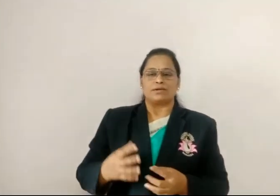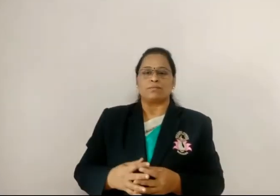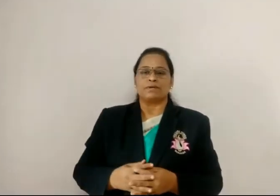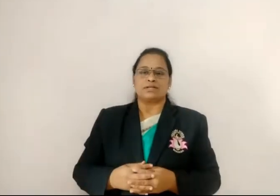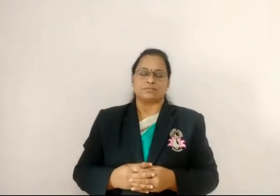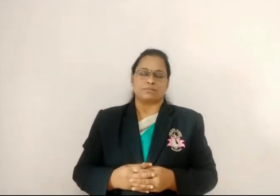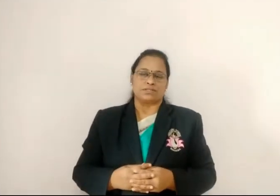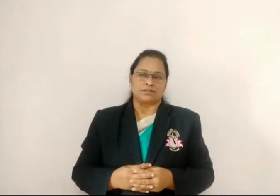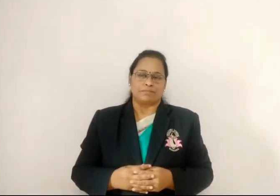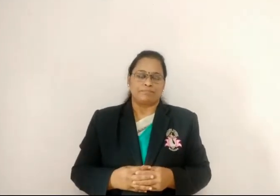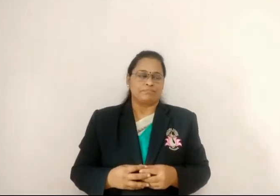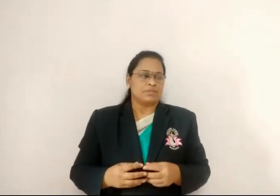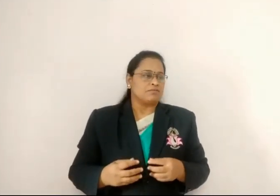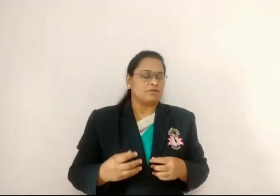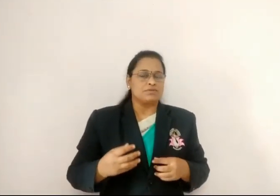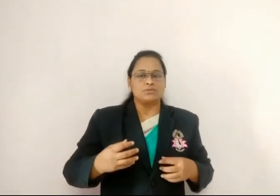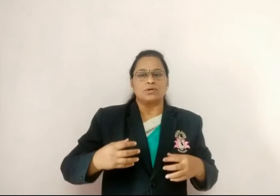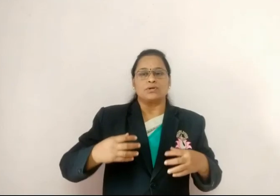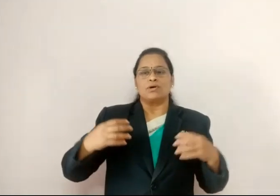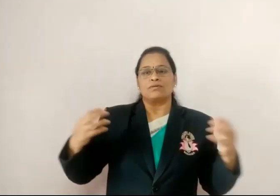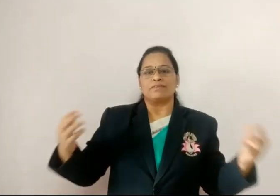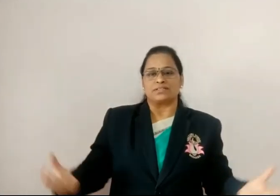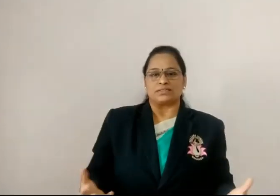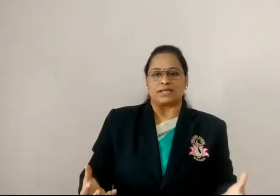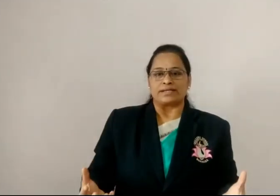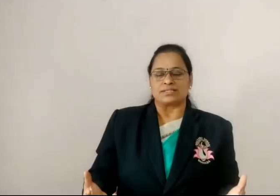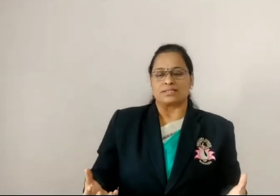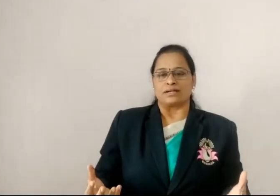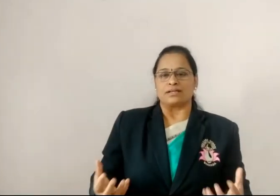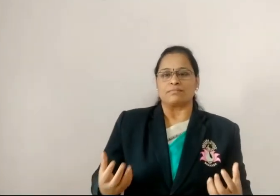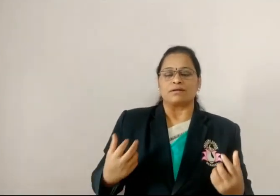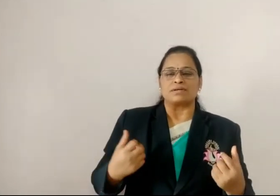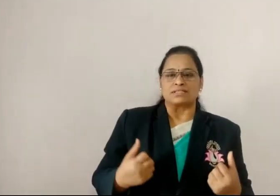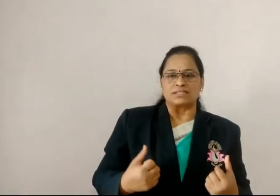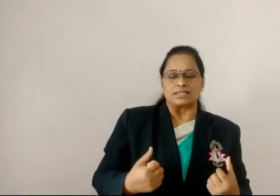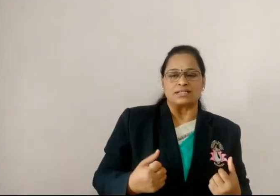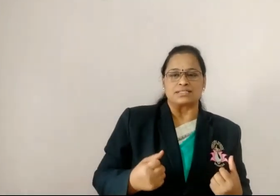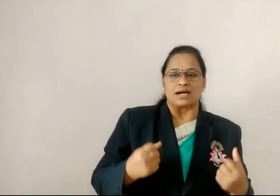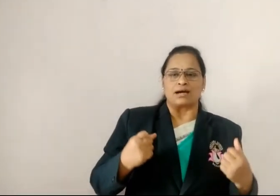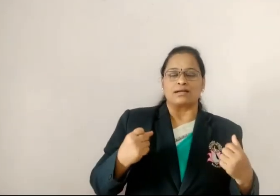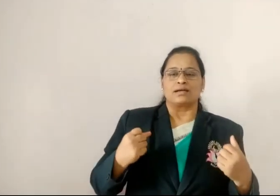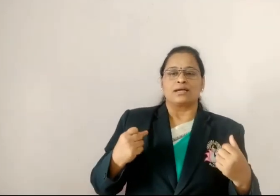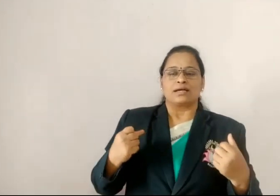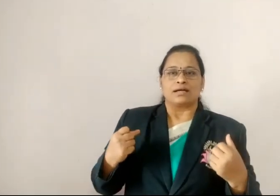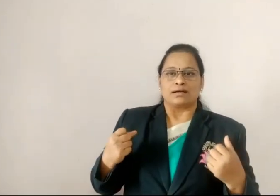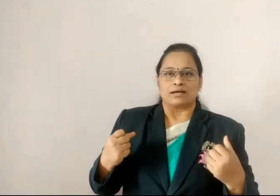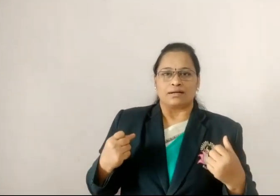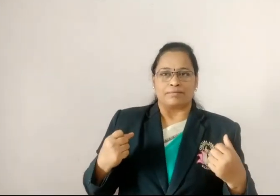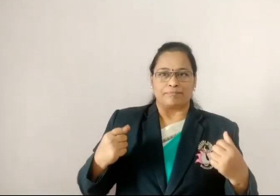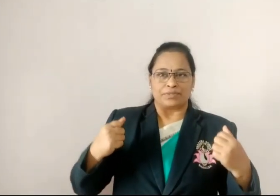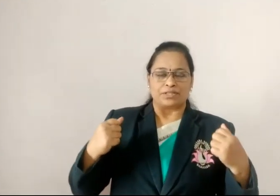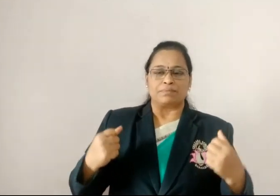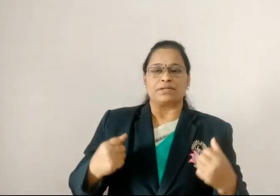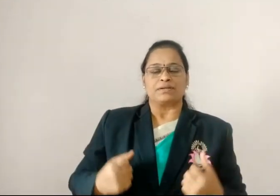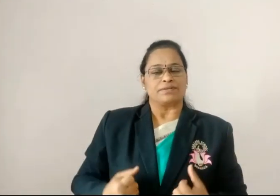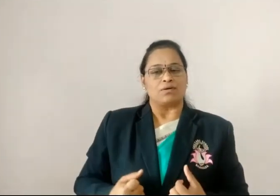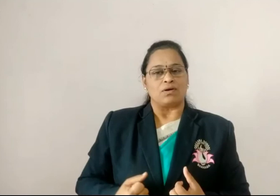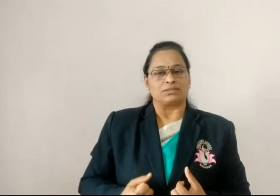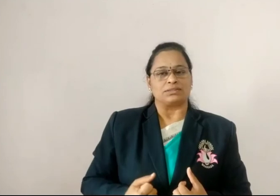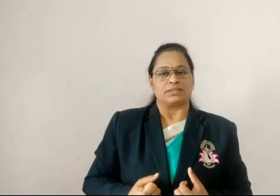anaerobic respiration. When we do a lot of exercise, that time our muscle cells are depleted with the oxygen